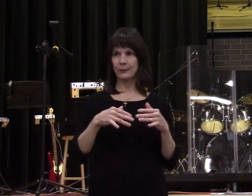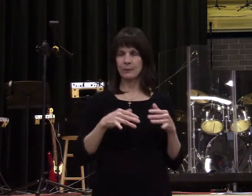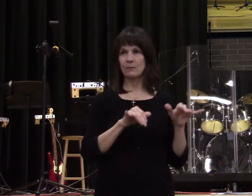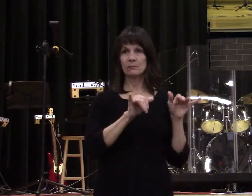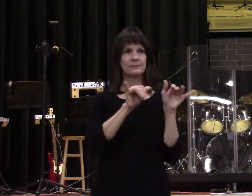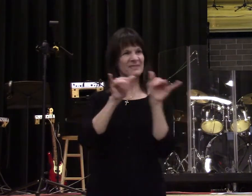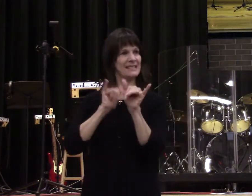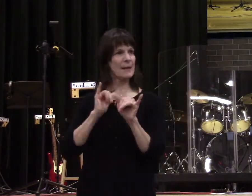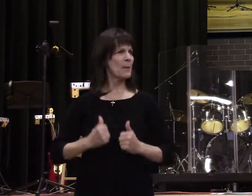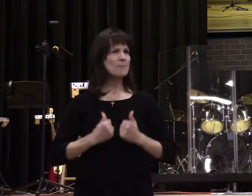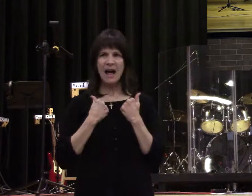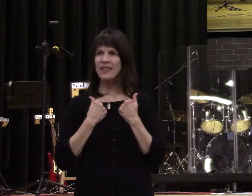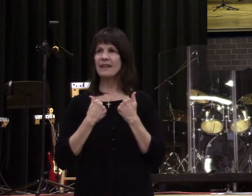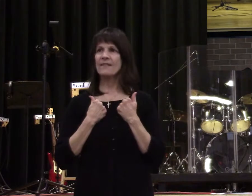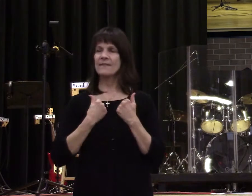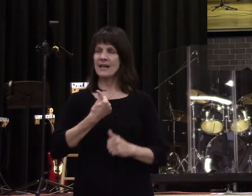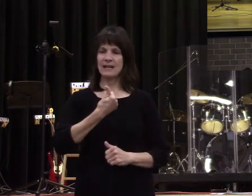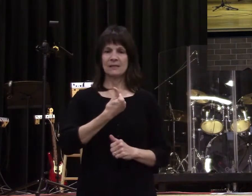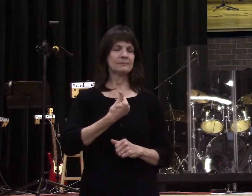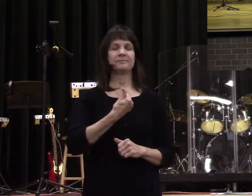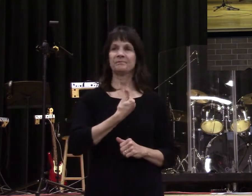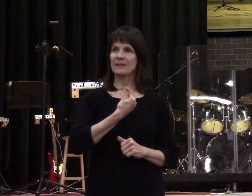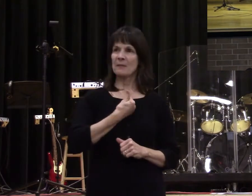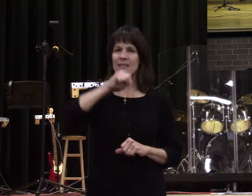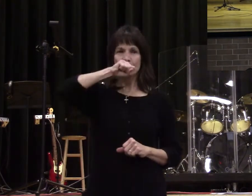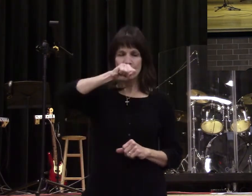it. Everybody say worship is personal.